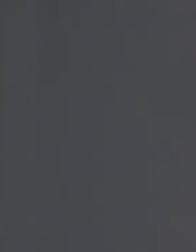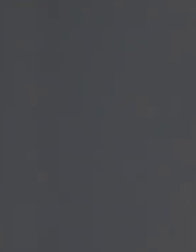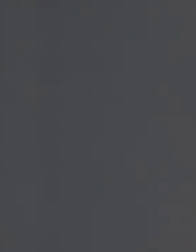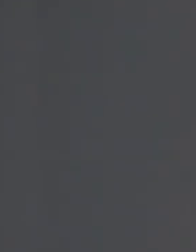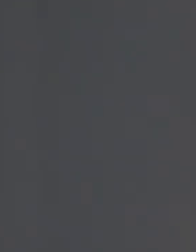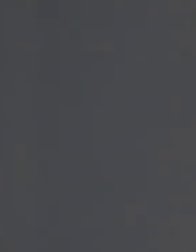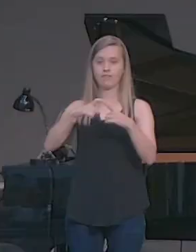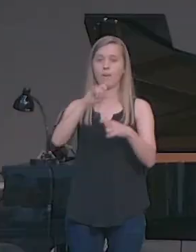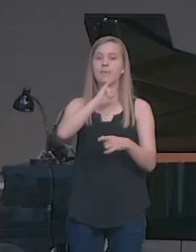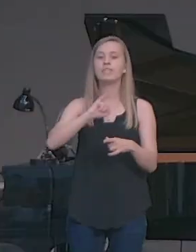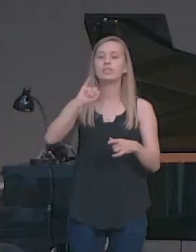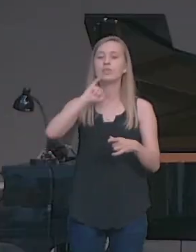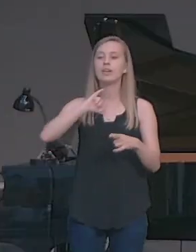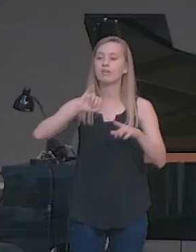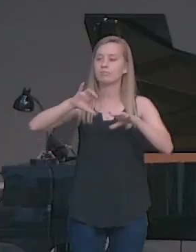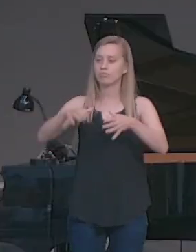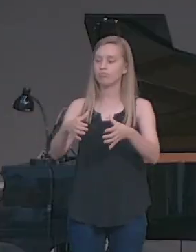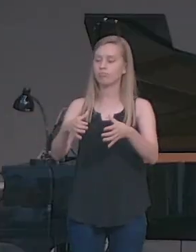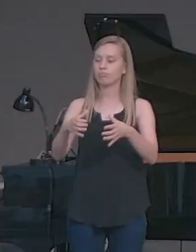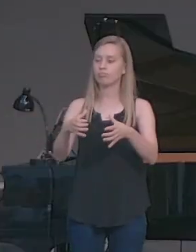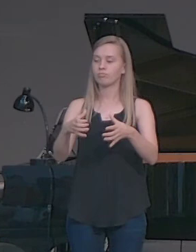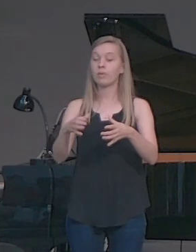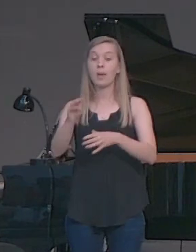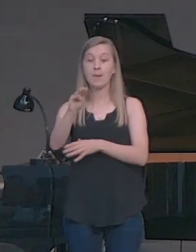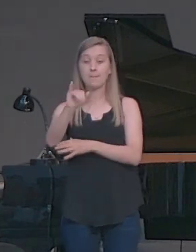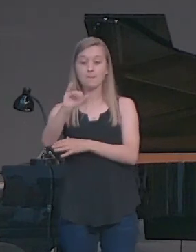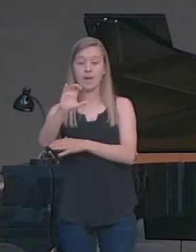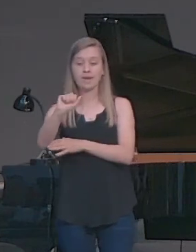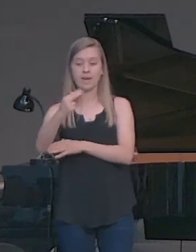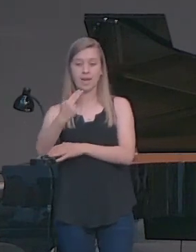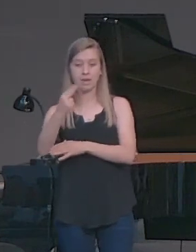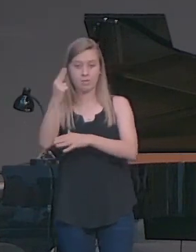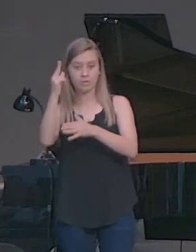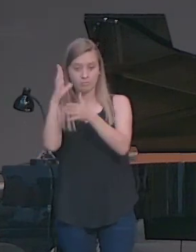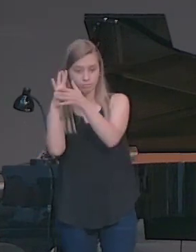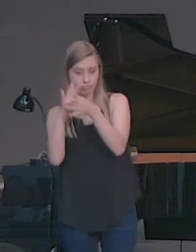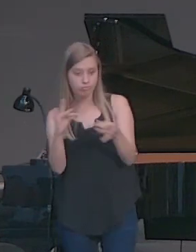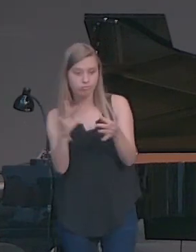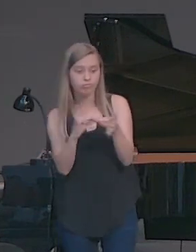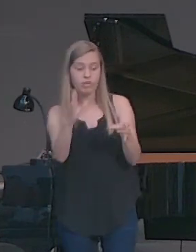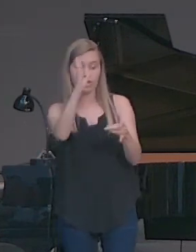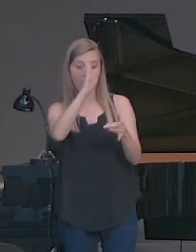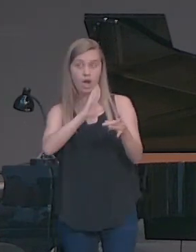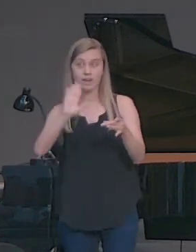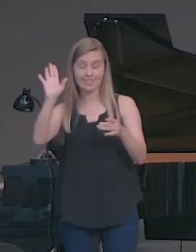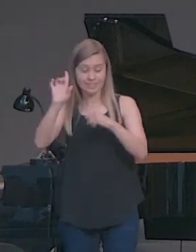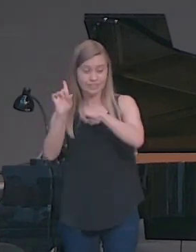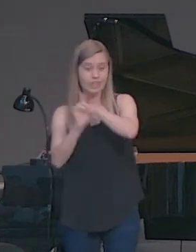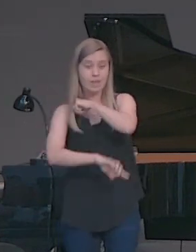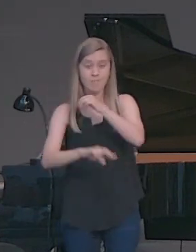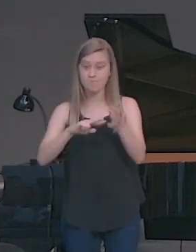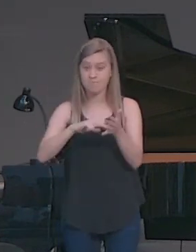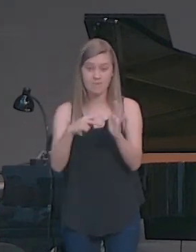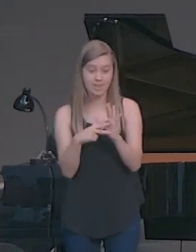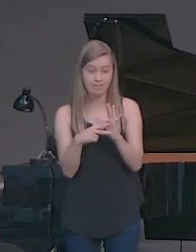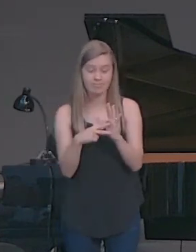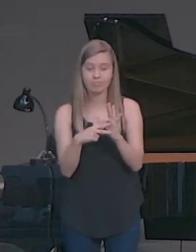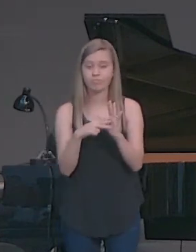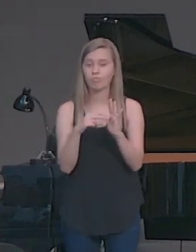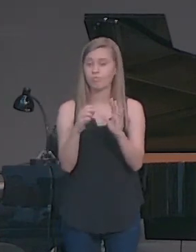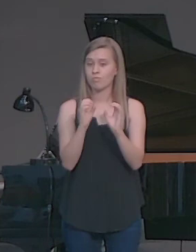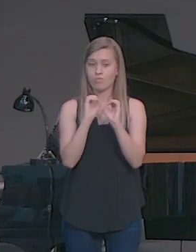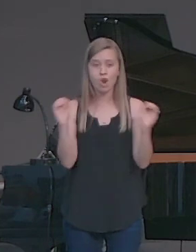Israel. You see, Micah was prophesying that God's judgment on them would mean that they would have no